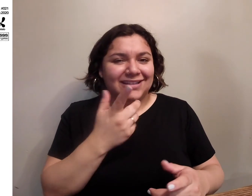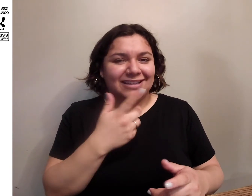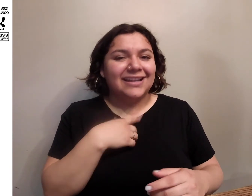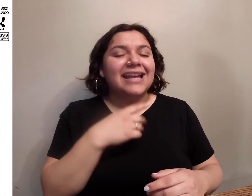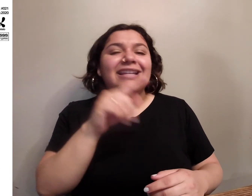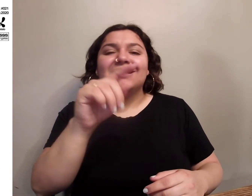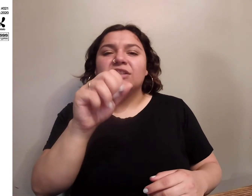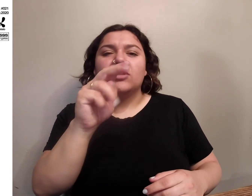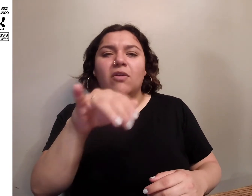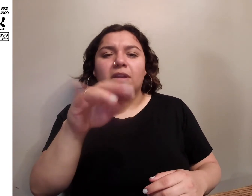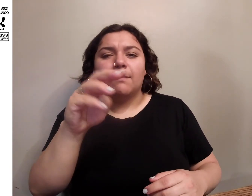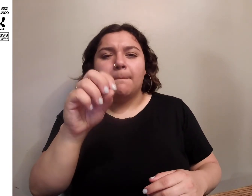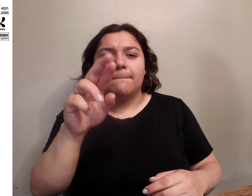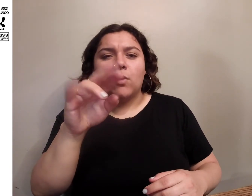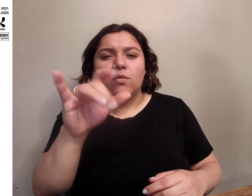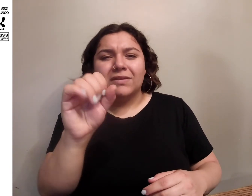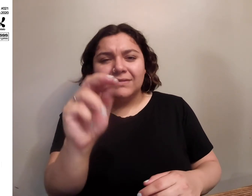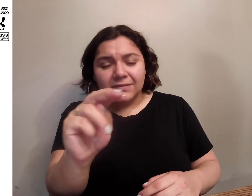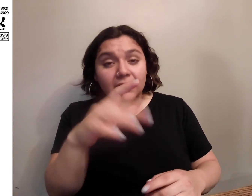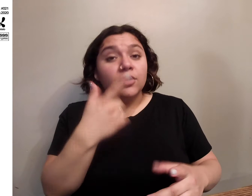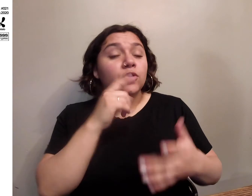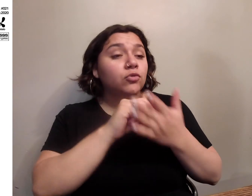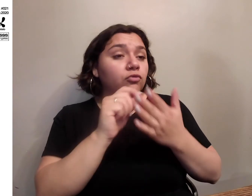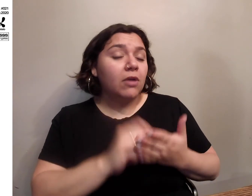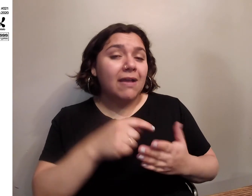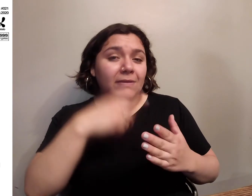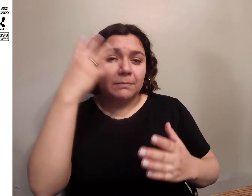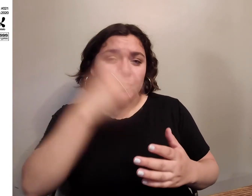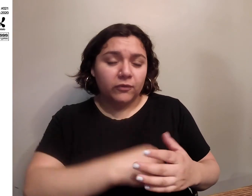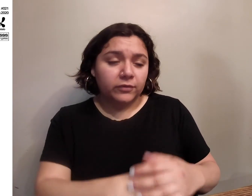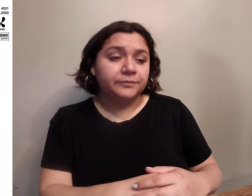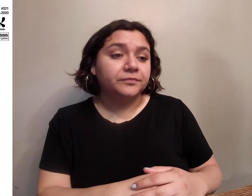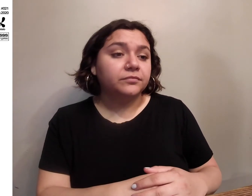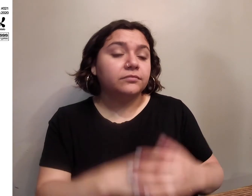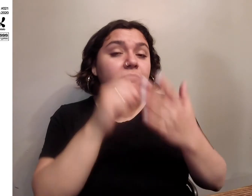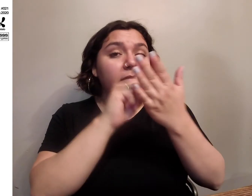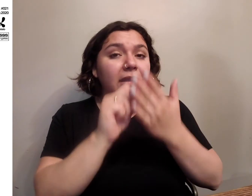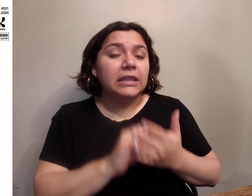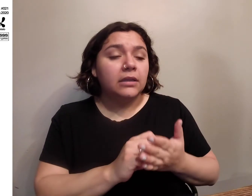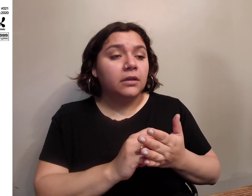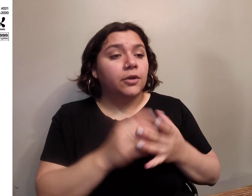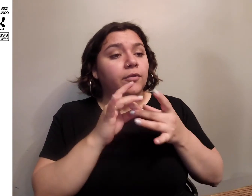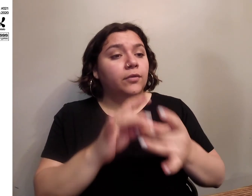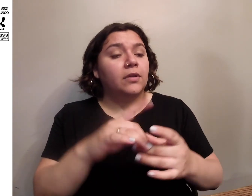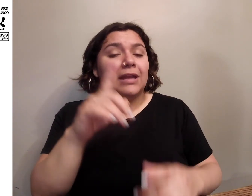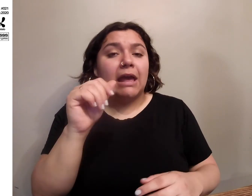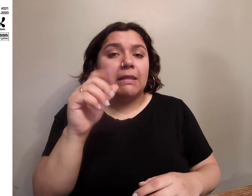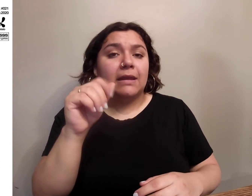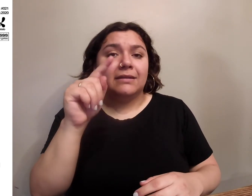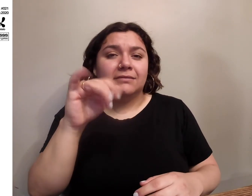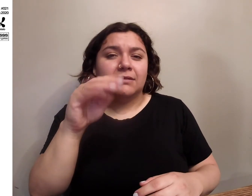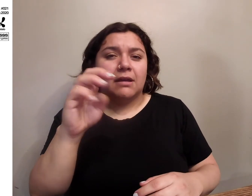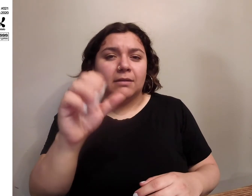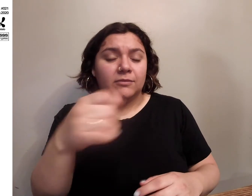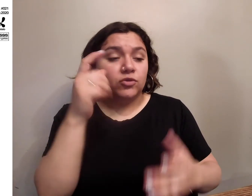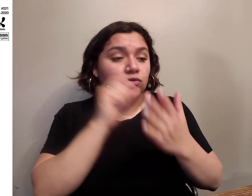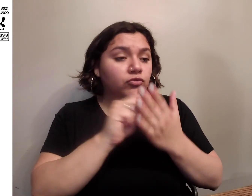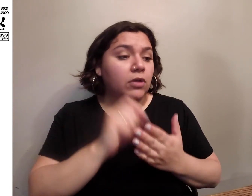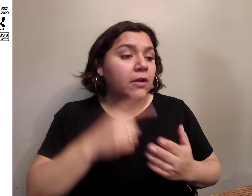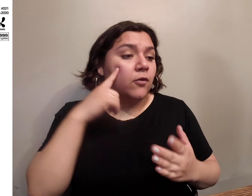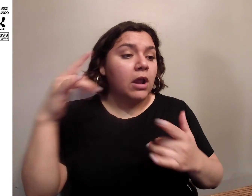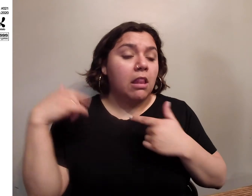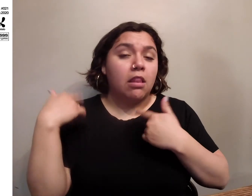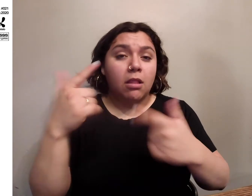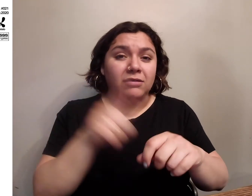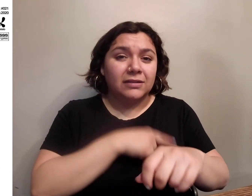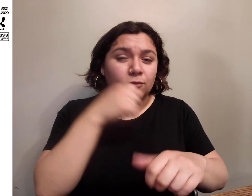Toni Morrison, where you write in this beautiful essay in the LA Times. You write, for as long as I